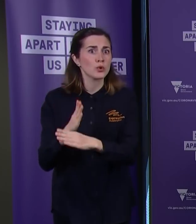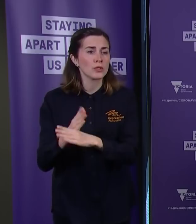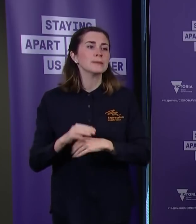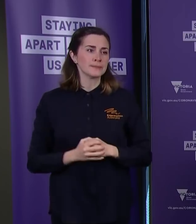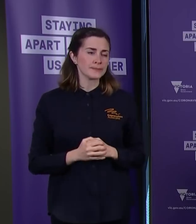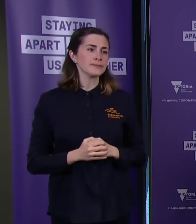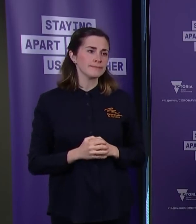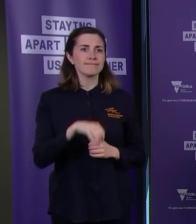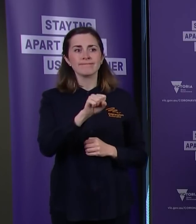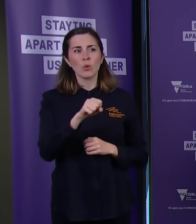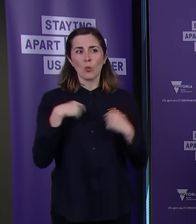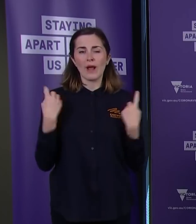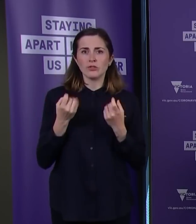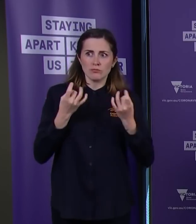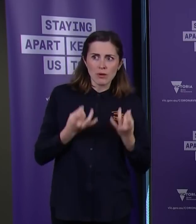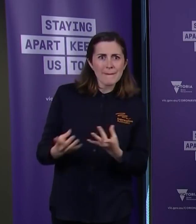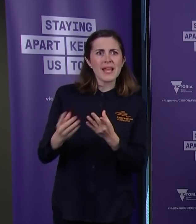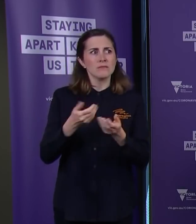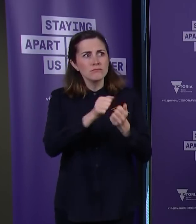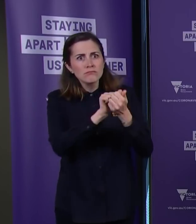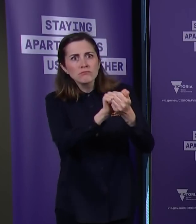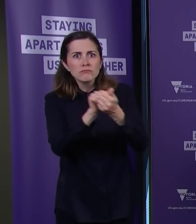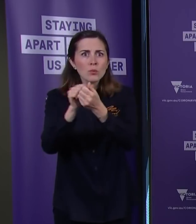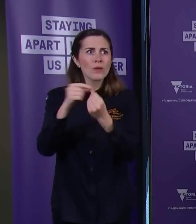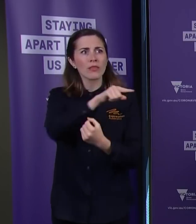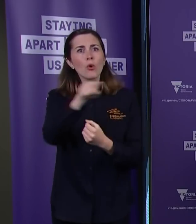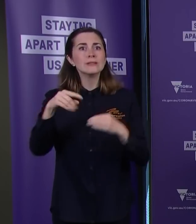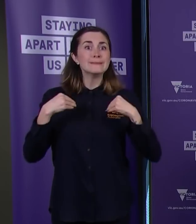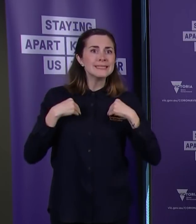been working through that, and